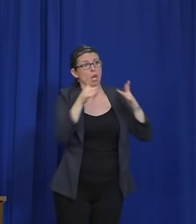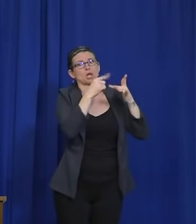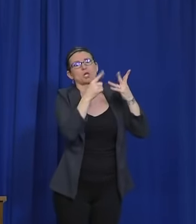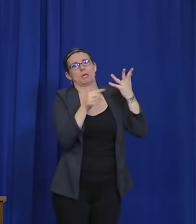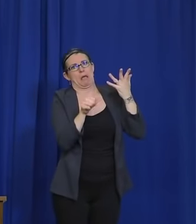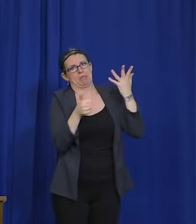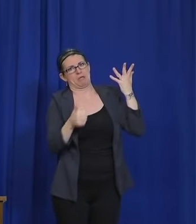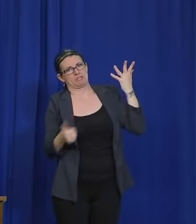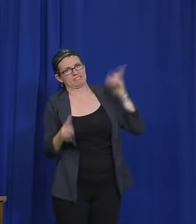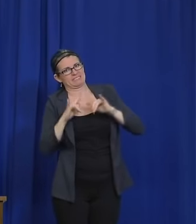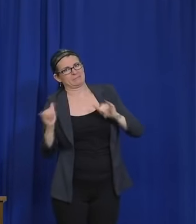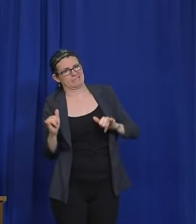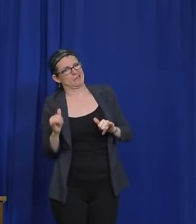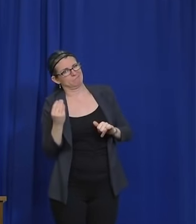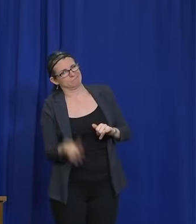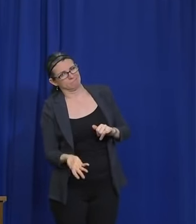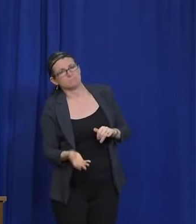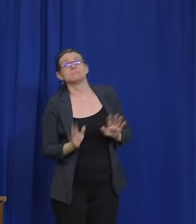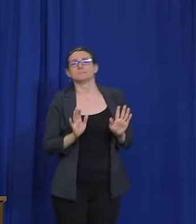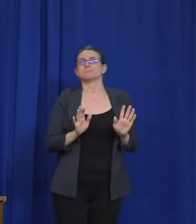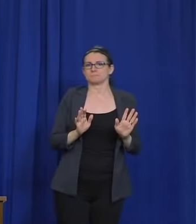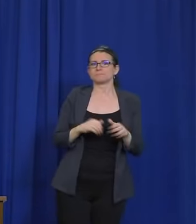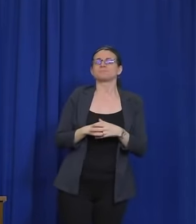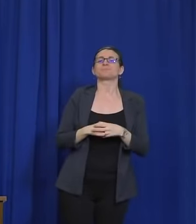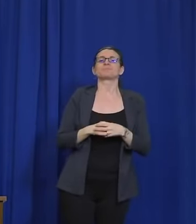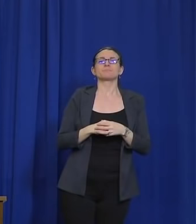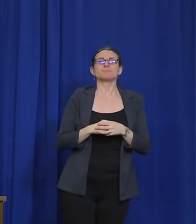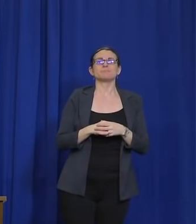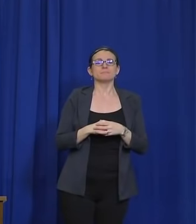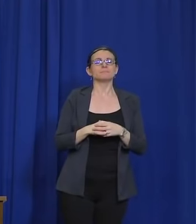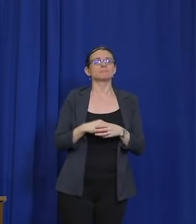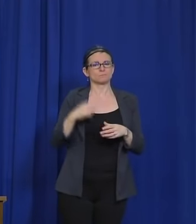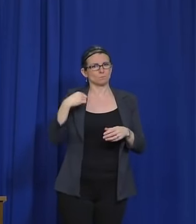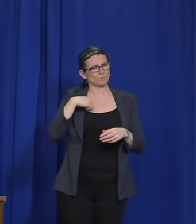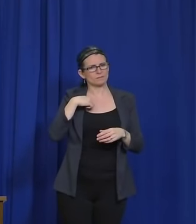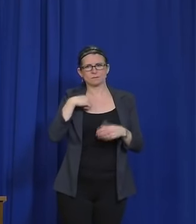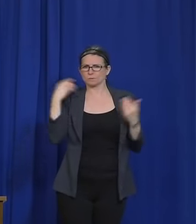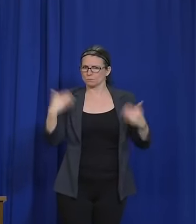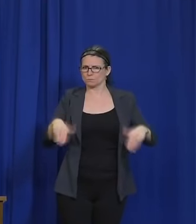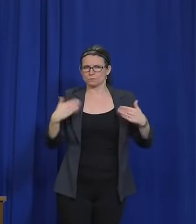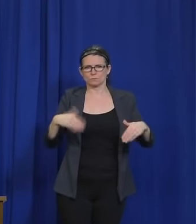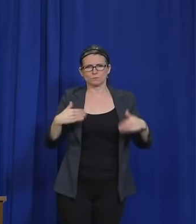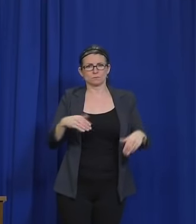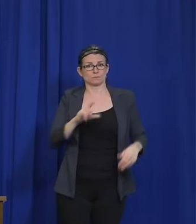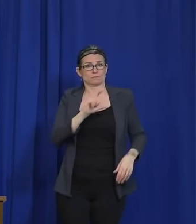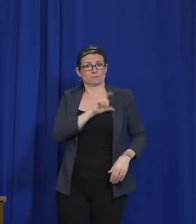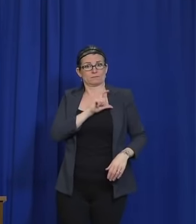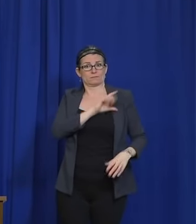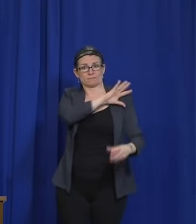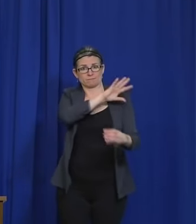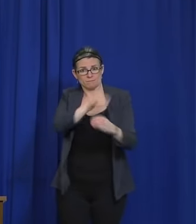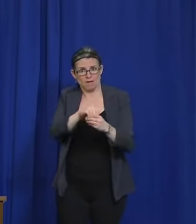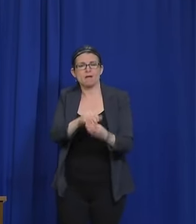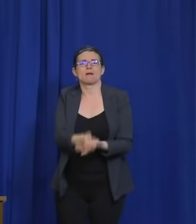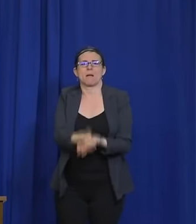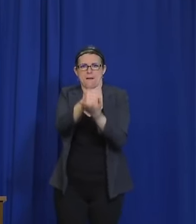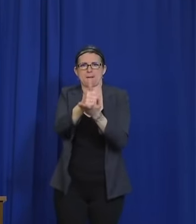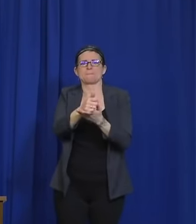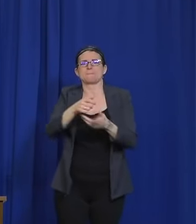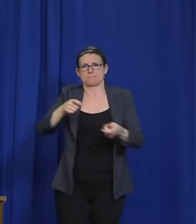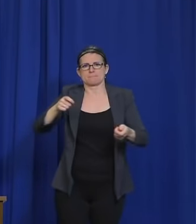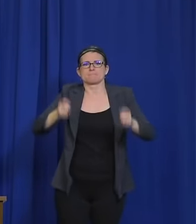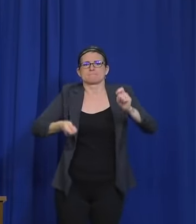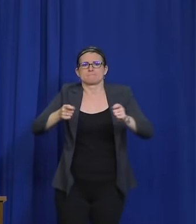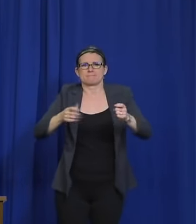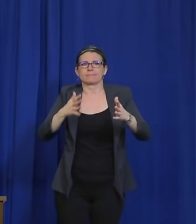is to strictly enforce the orders as they evolve, and not just industry by industry,